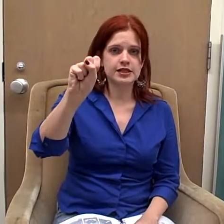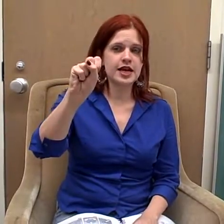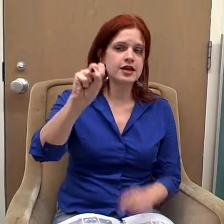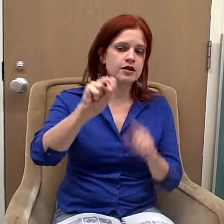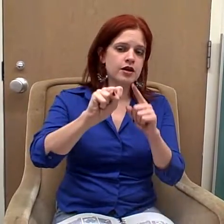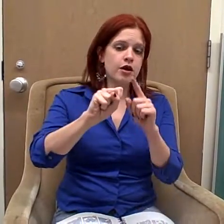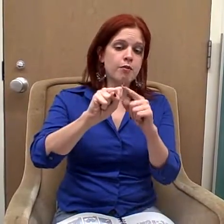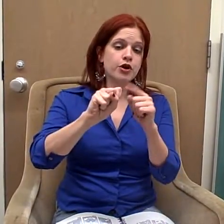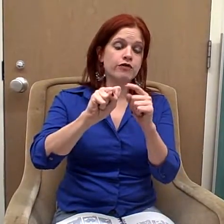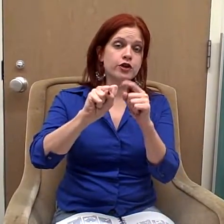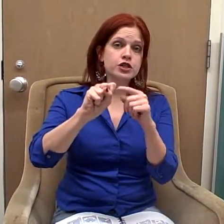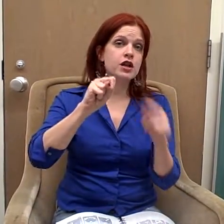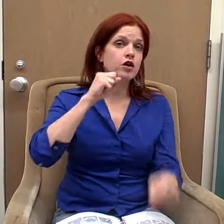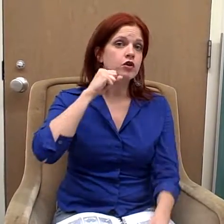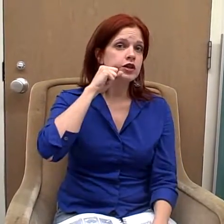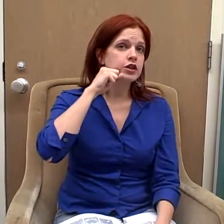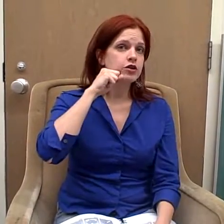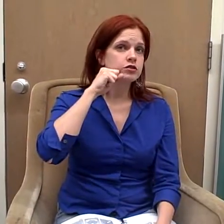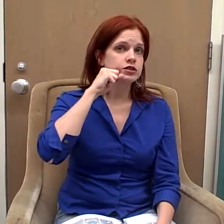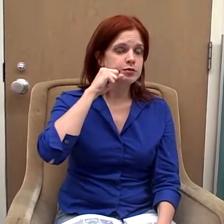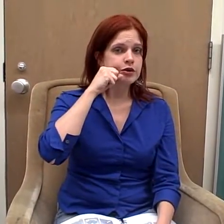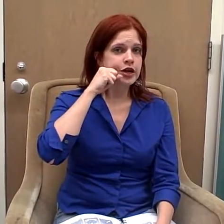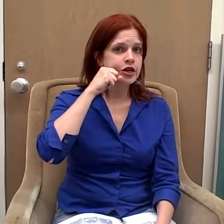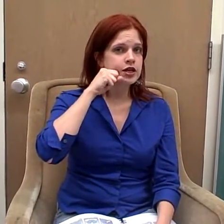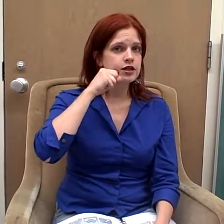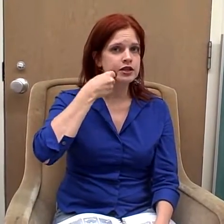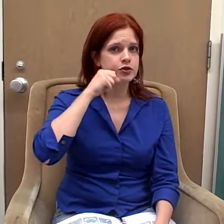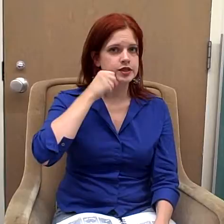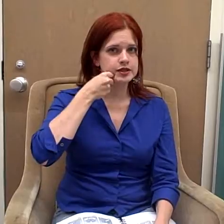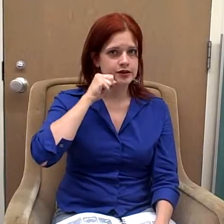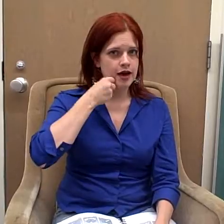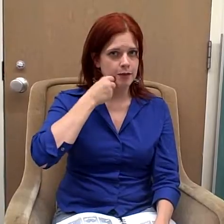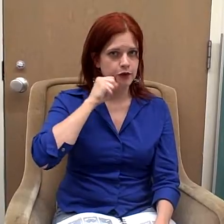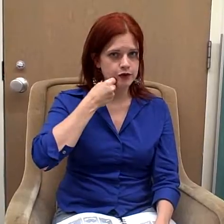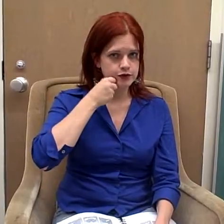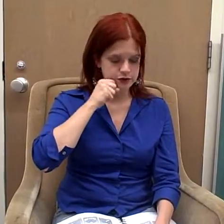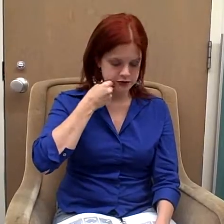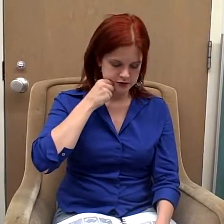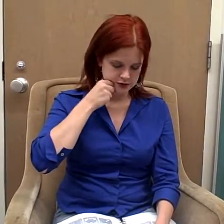hand. Put your first knuckle in your little dimple area and twist. Apple.